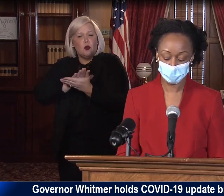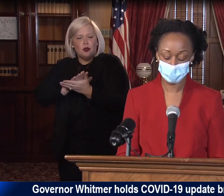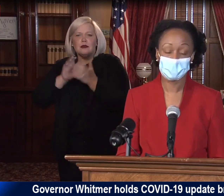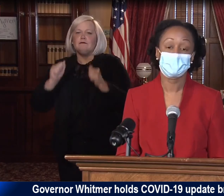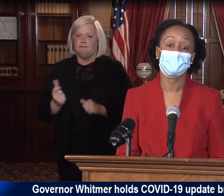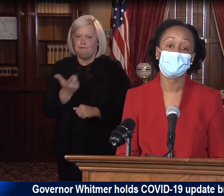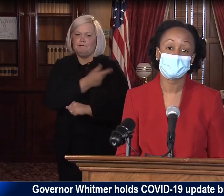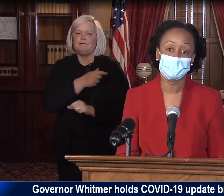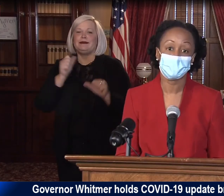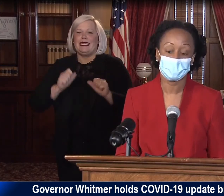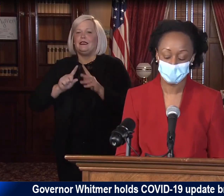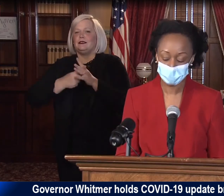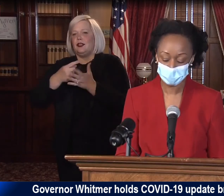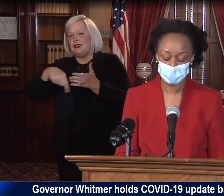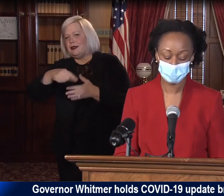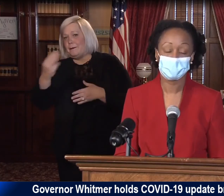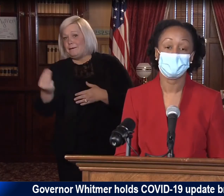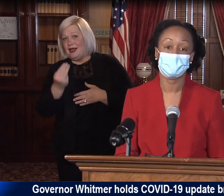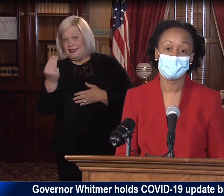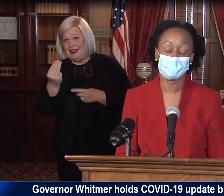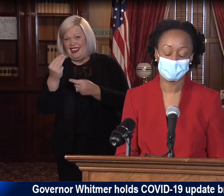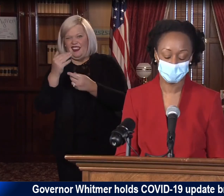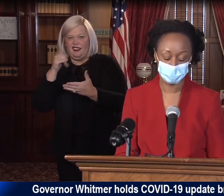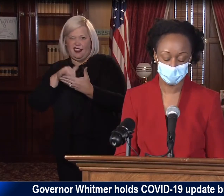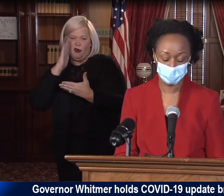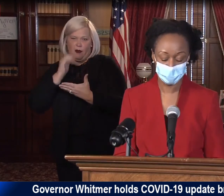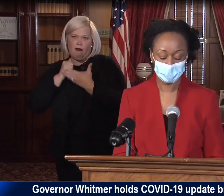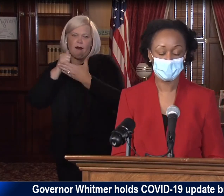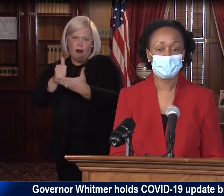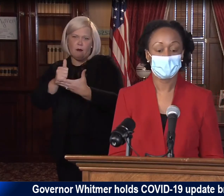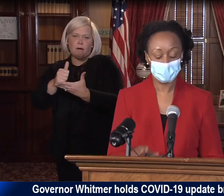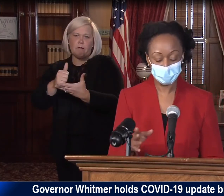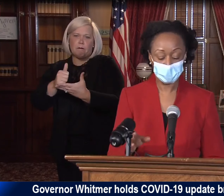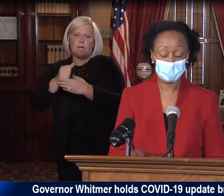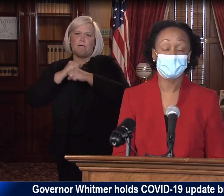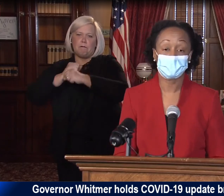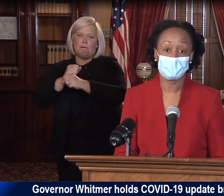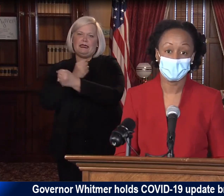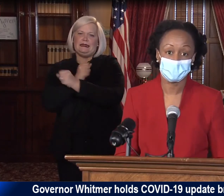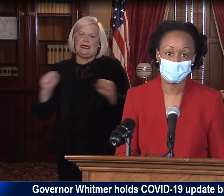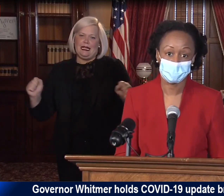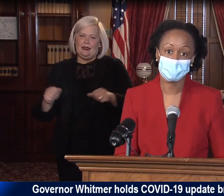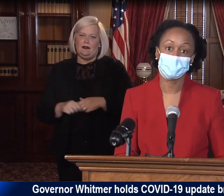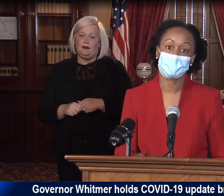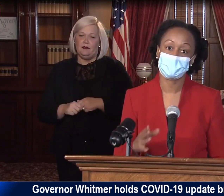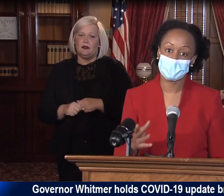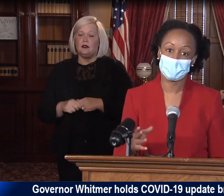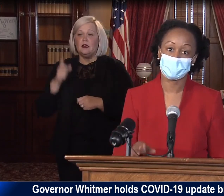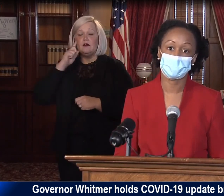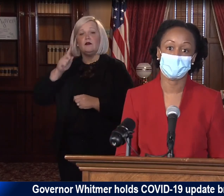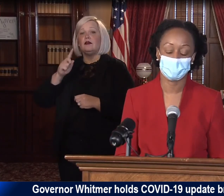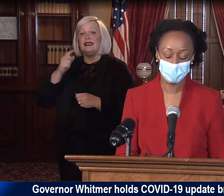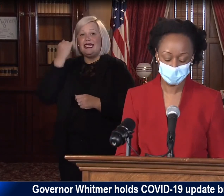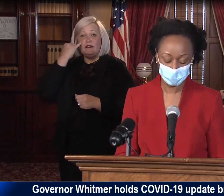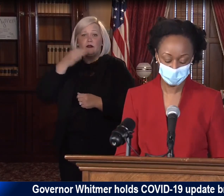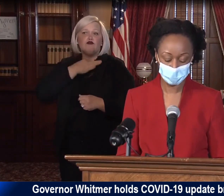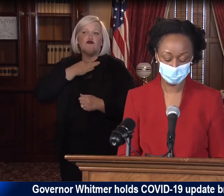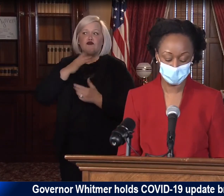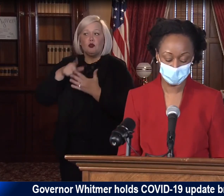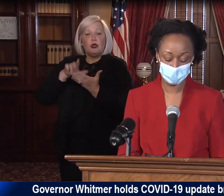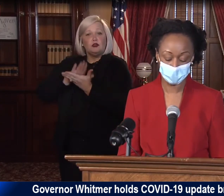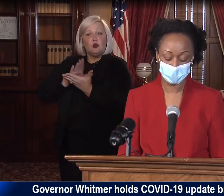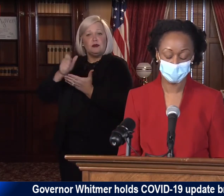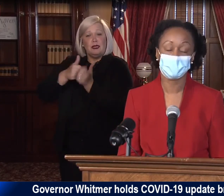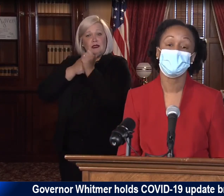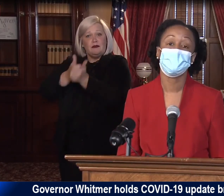spread of the virus and to keep our kids in in-person learning. And our updated guidance for schools can be found on our website